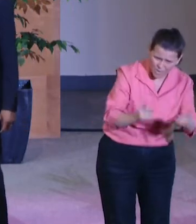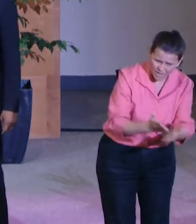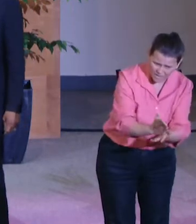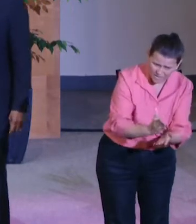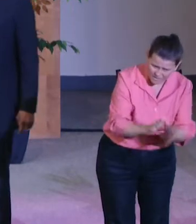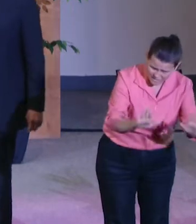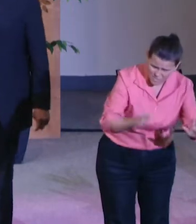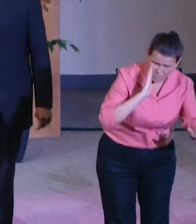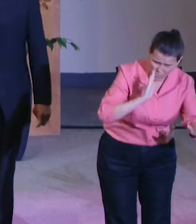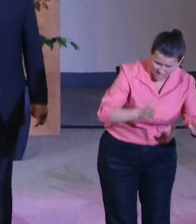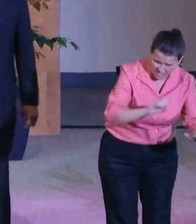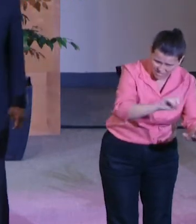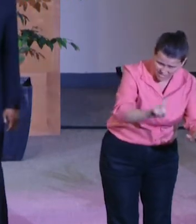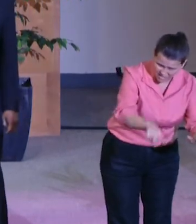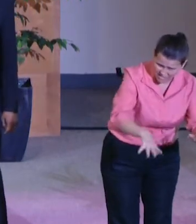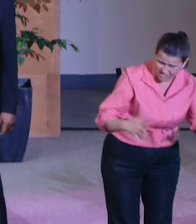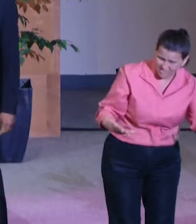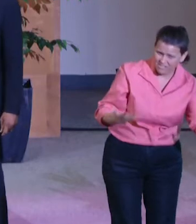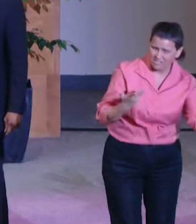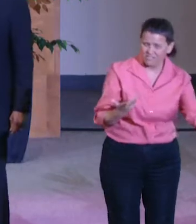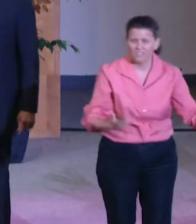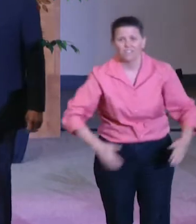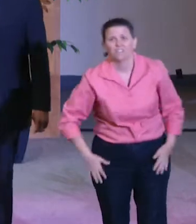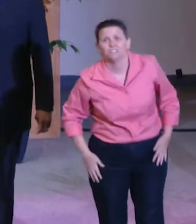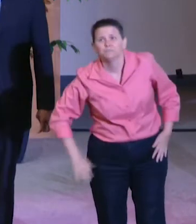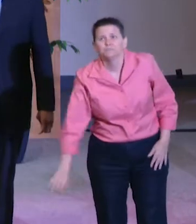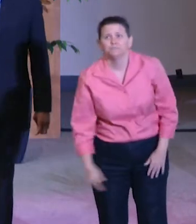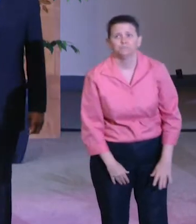Tell me, will we be okay?